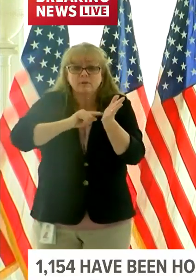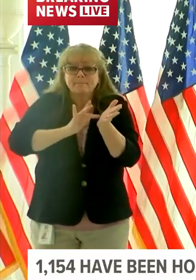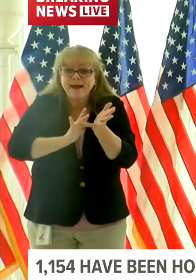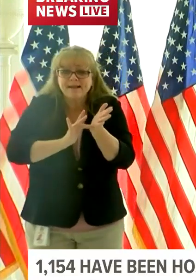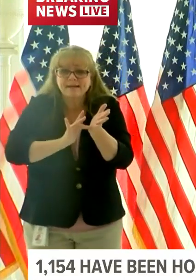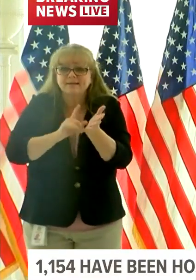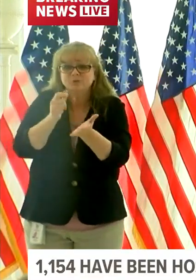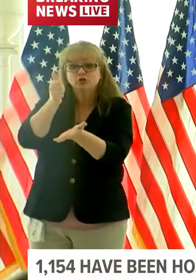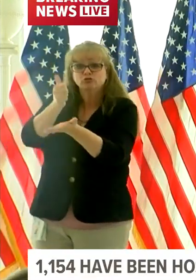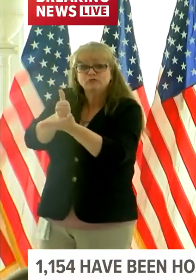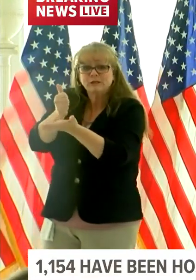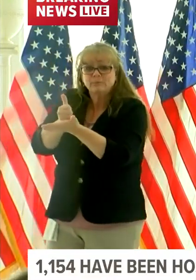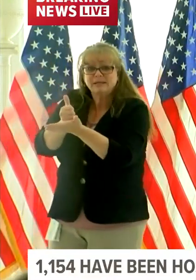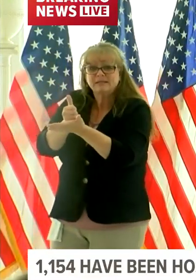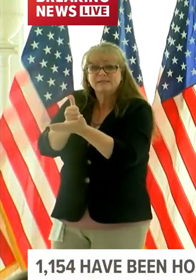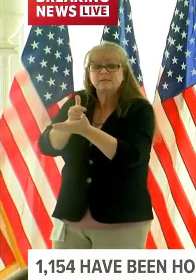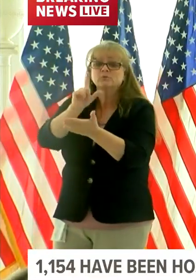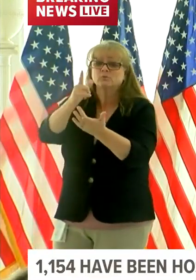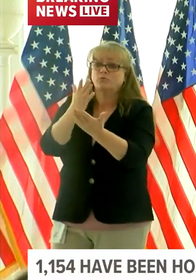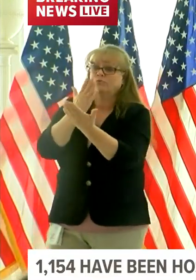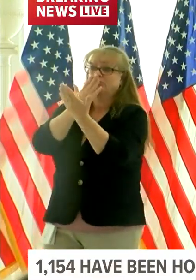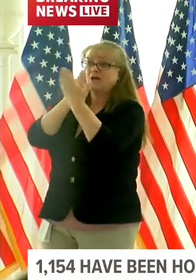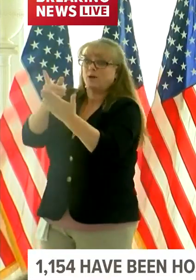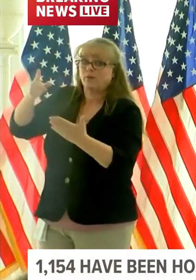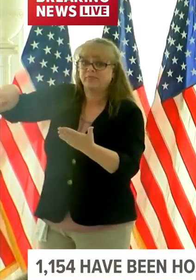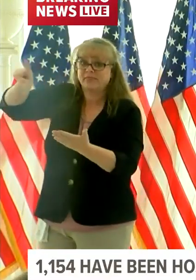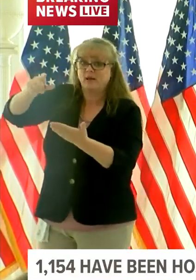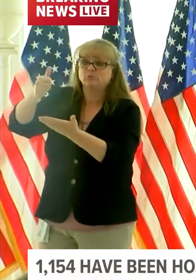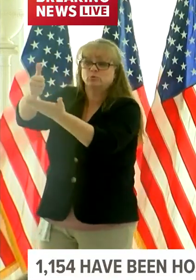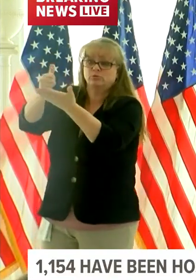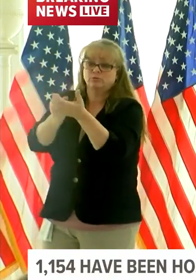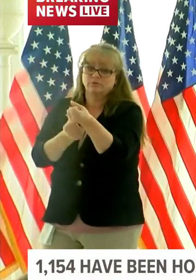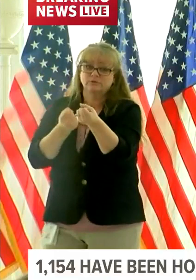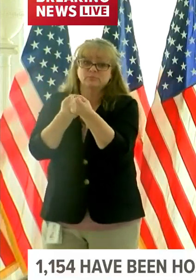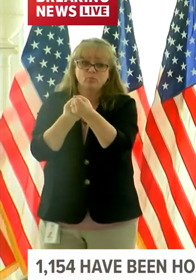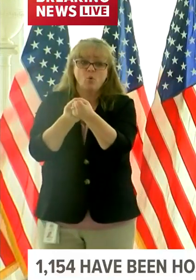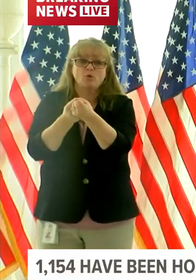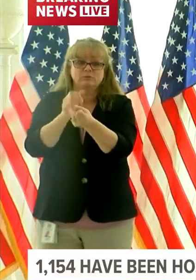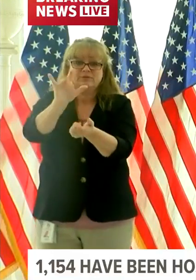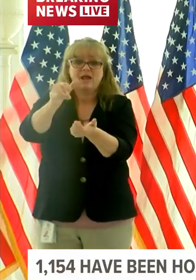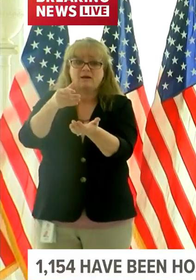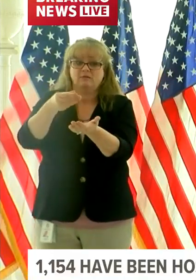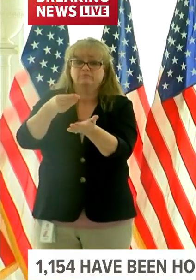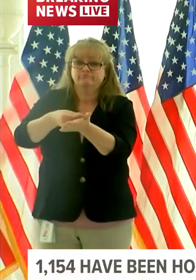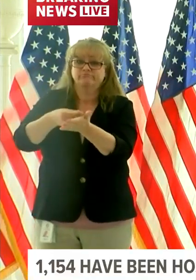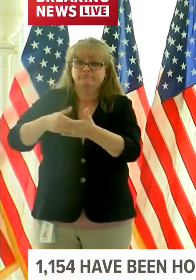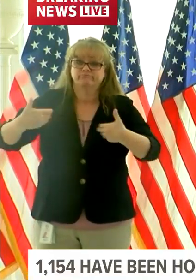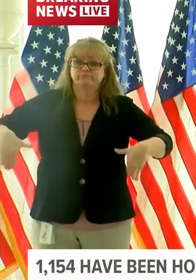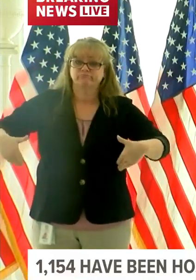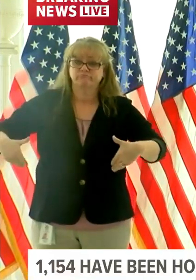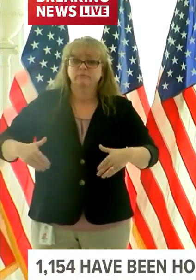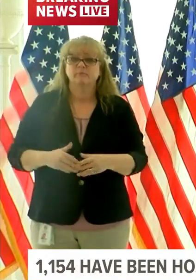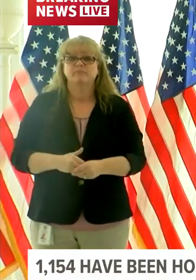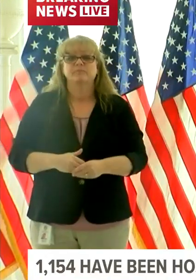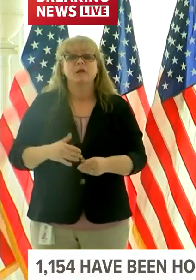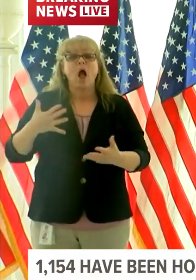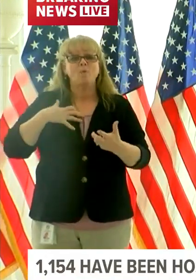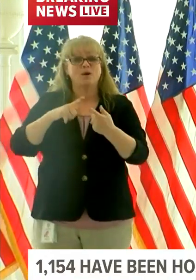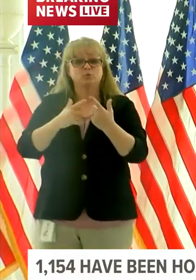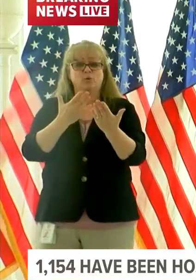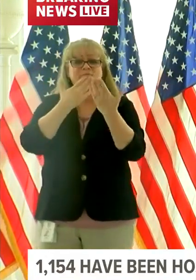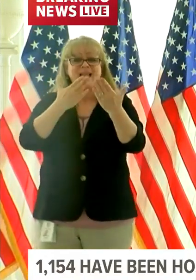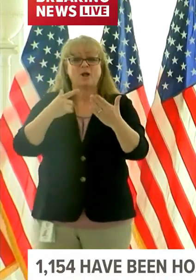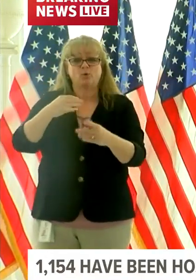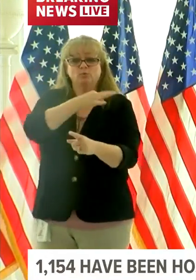for empowering that work. I also want to thank Danielle Oliveto and Sarah Andrews on our staff who are handling